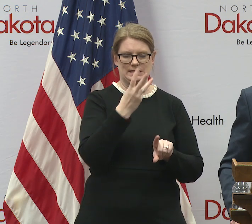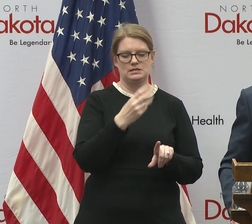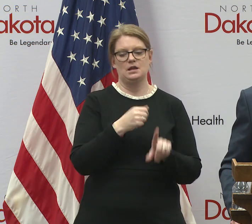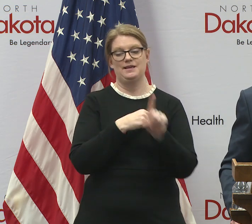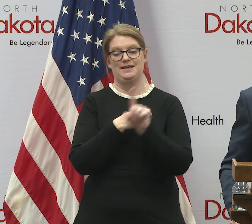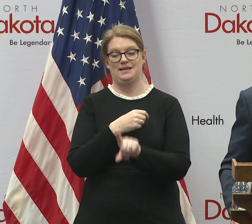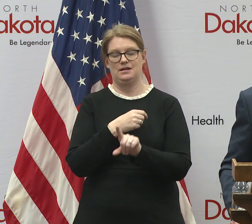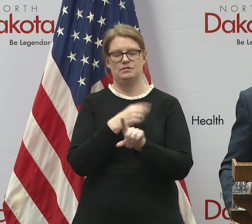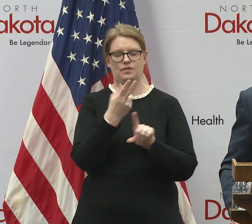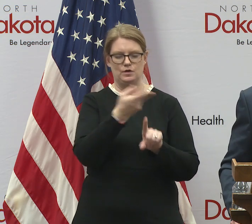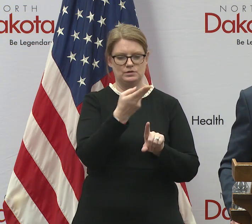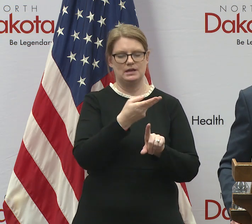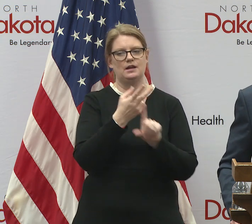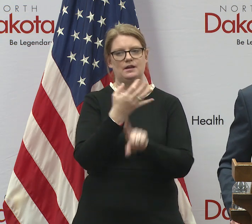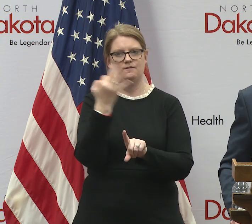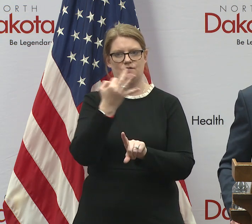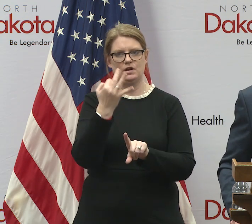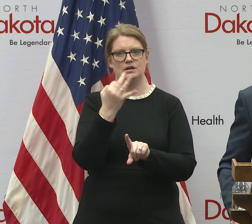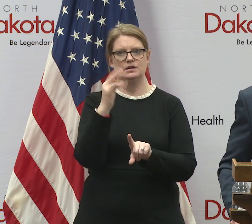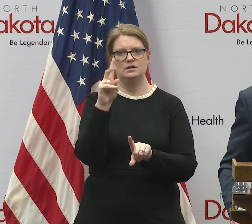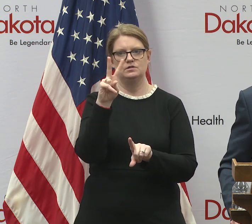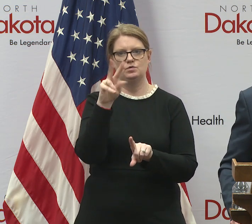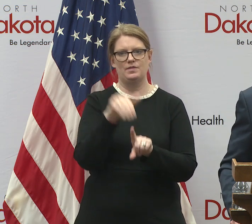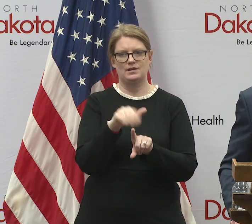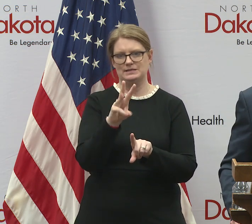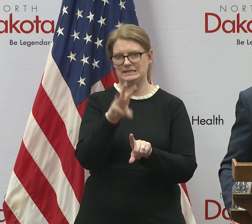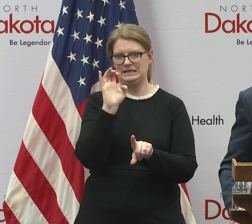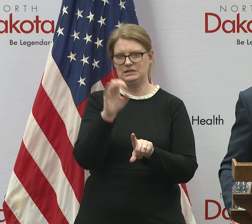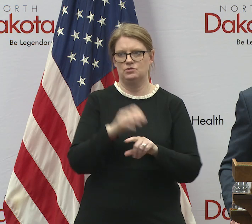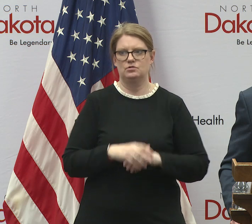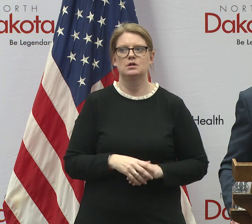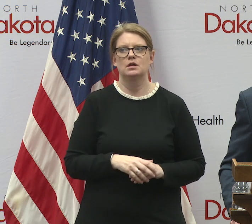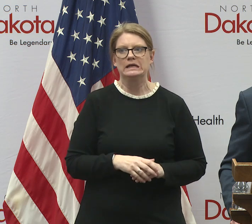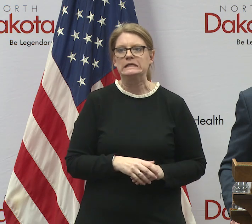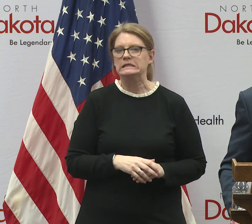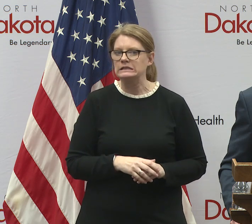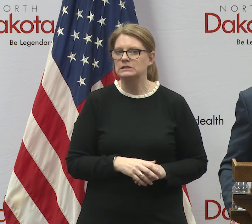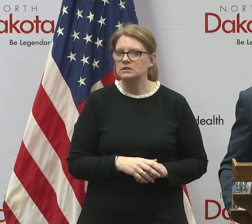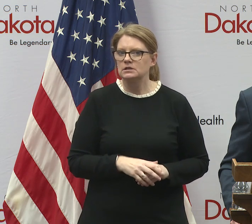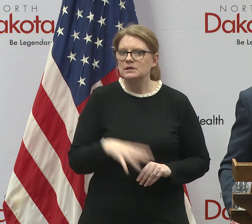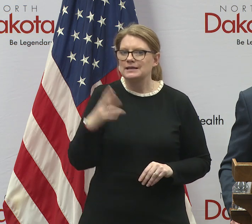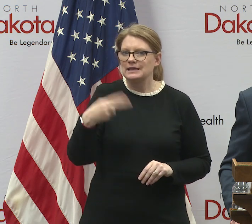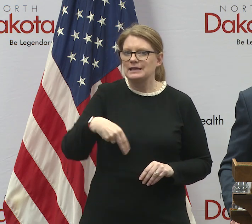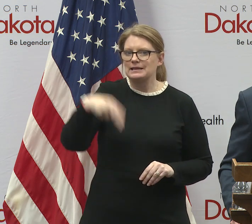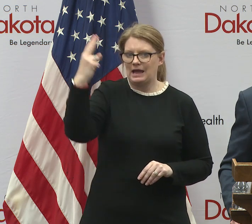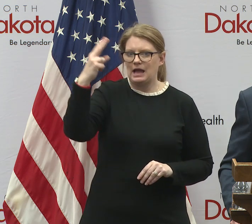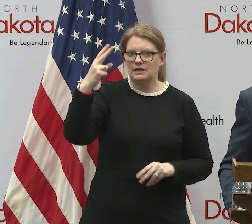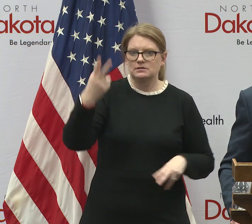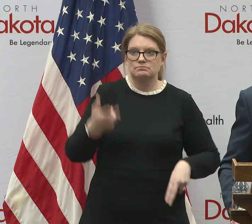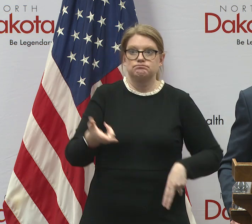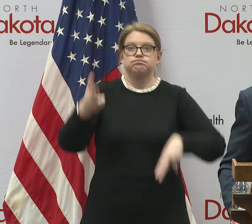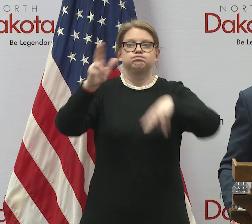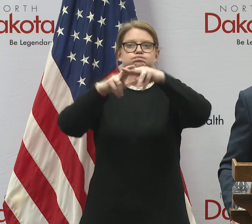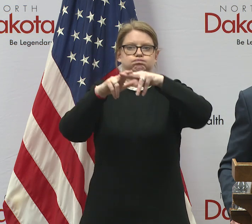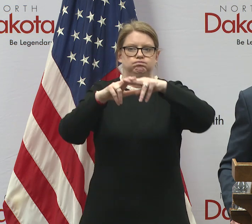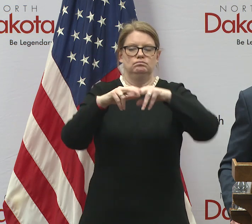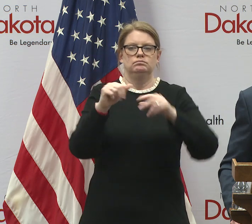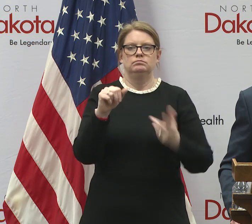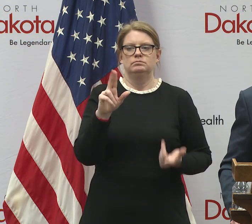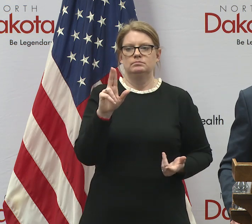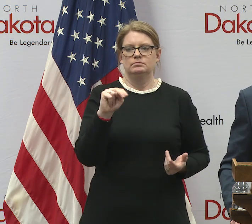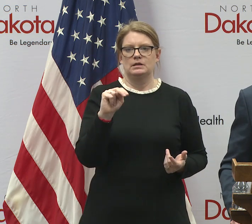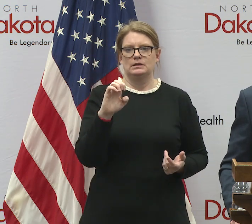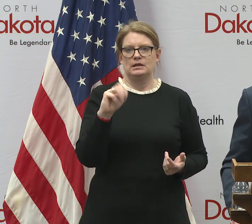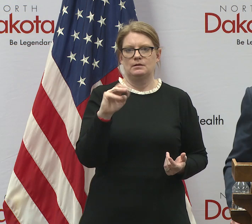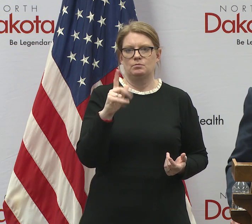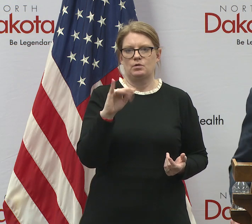2,600 yesterday. I'm going to take a guess that that's the highest, most rapid increase in unemployment